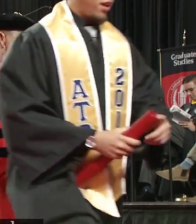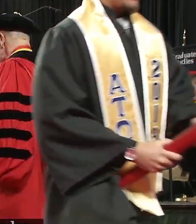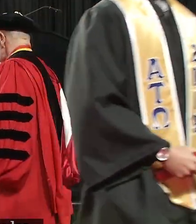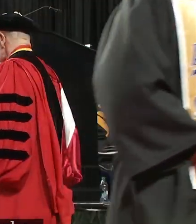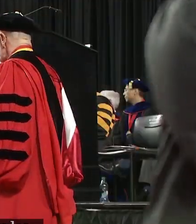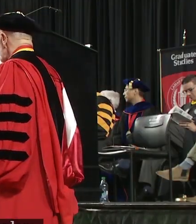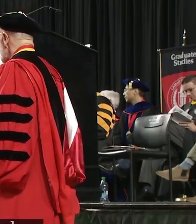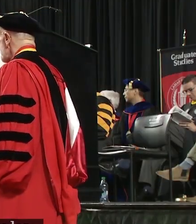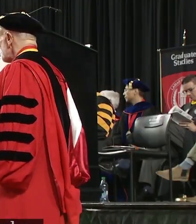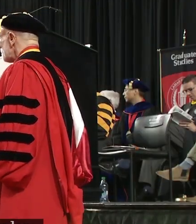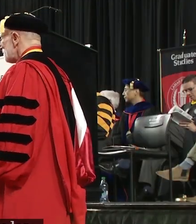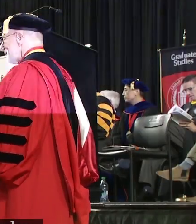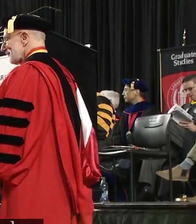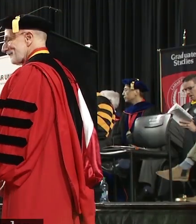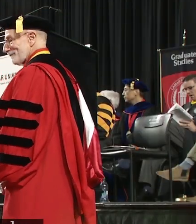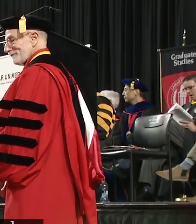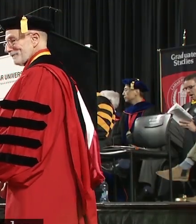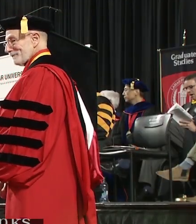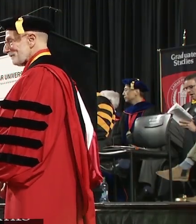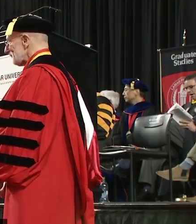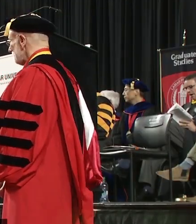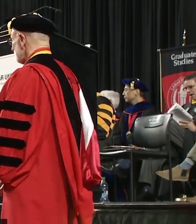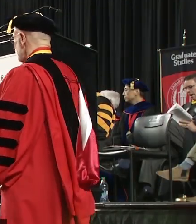Shayla Desan Trahan.